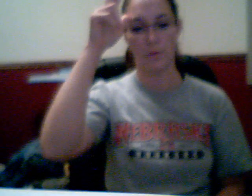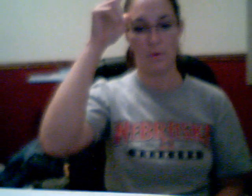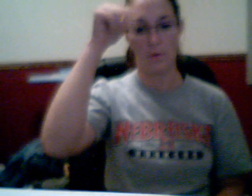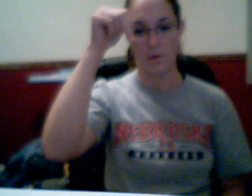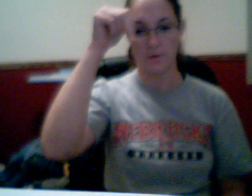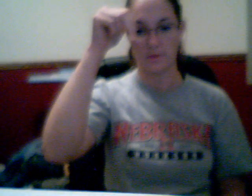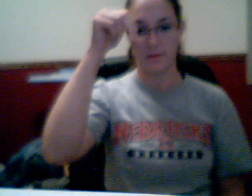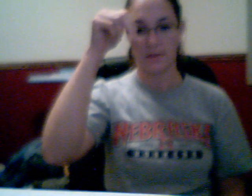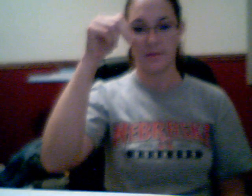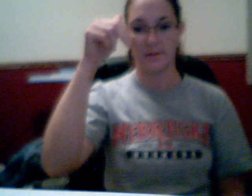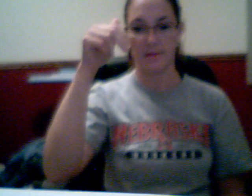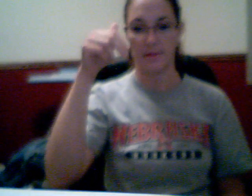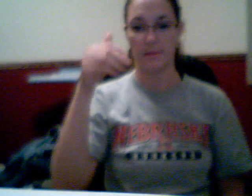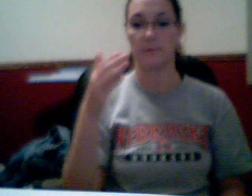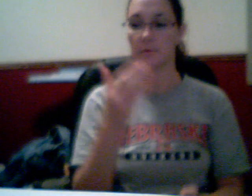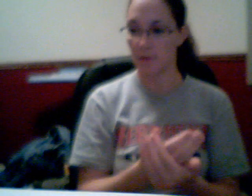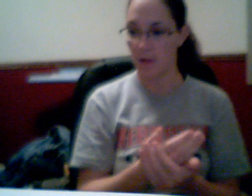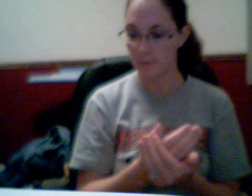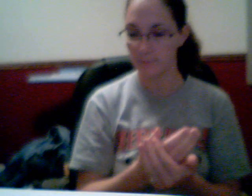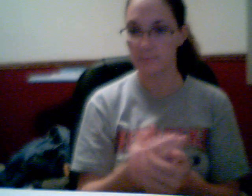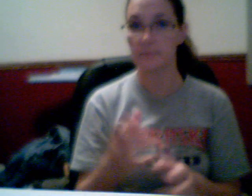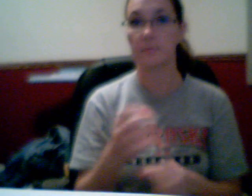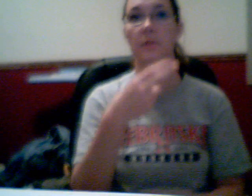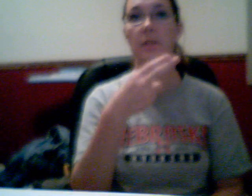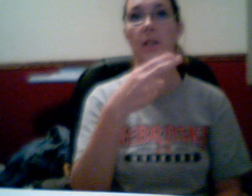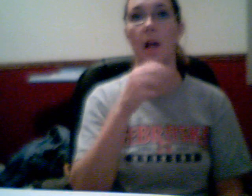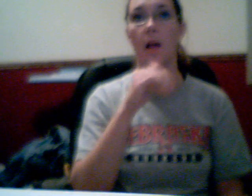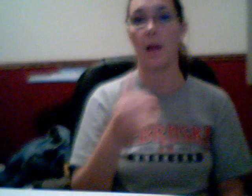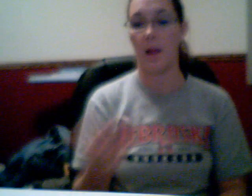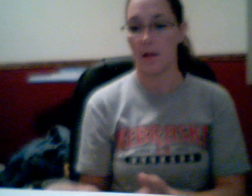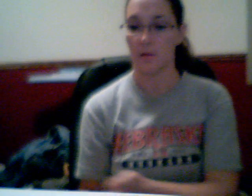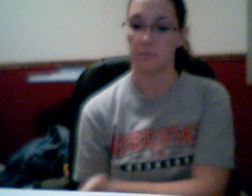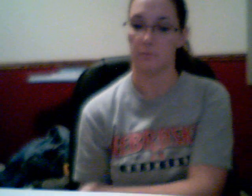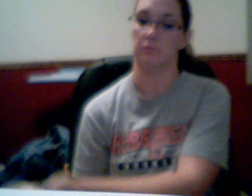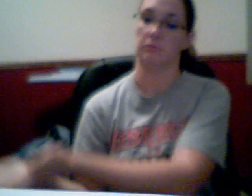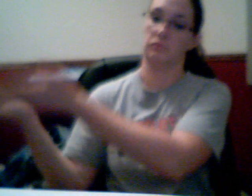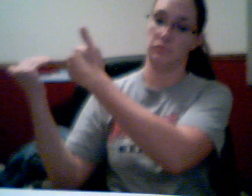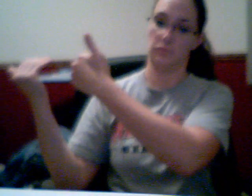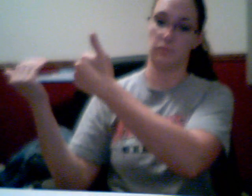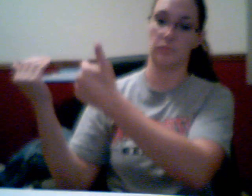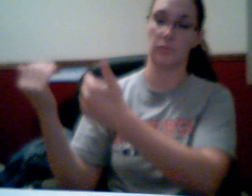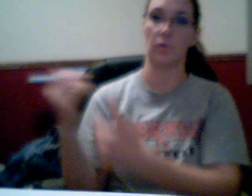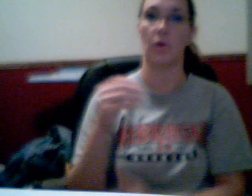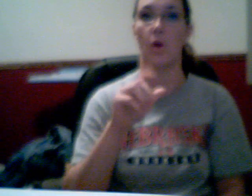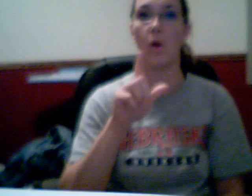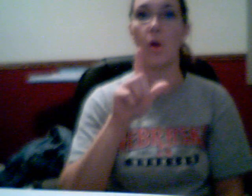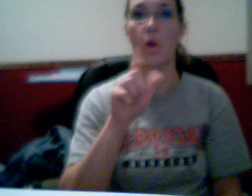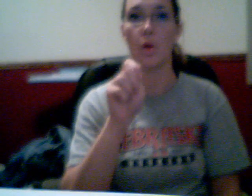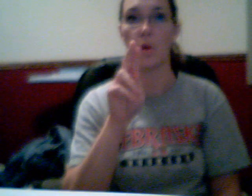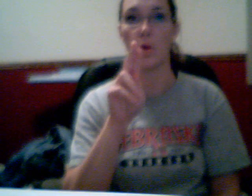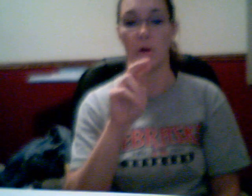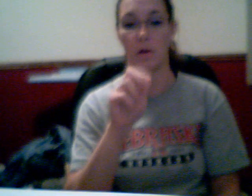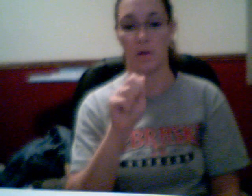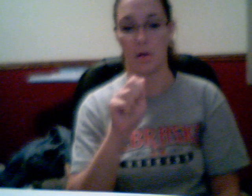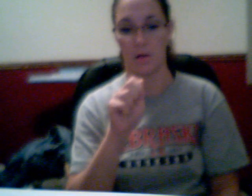hay. Her head rose above the edges of the rack, and she could have looked at the prairie if she could have stopped trampling. Then the rack was full